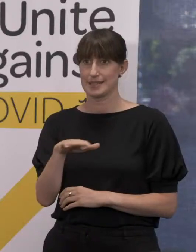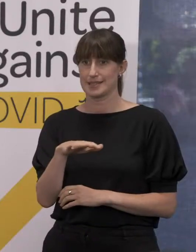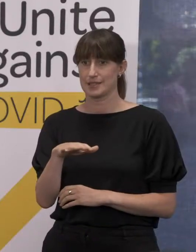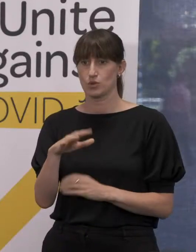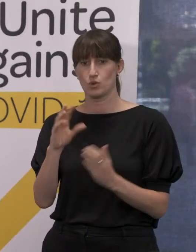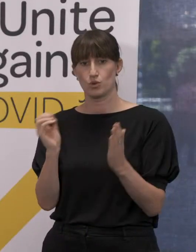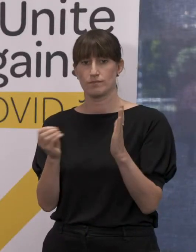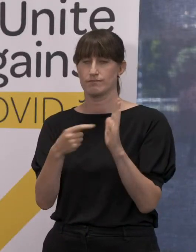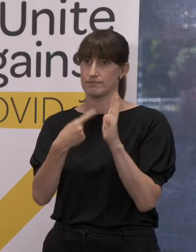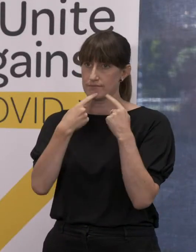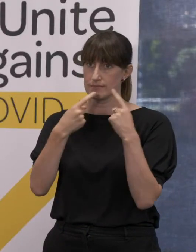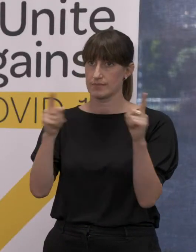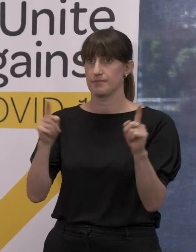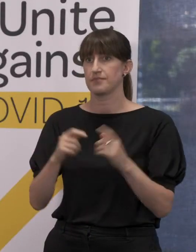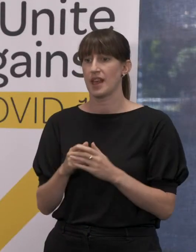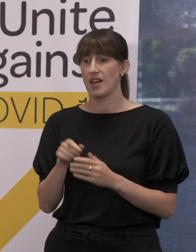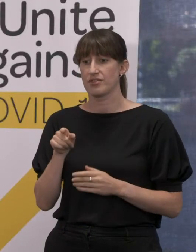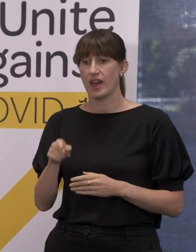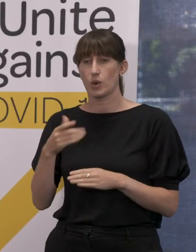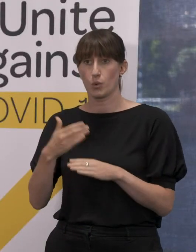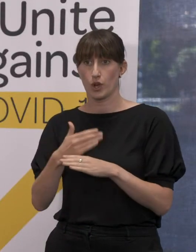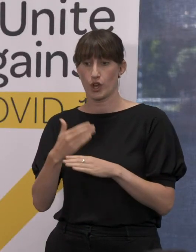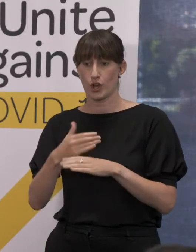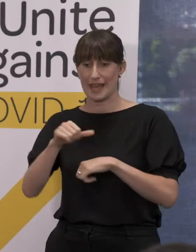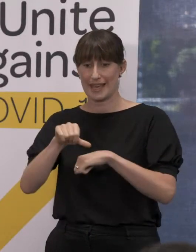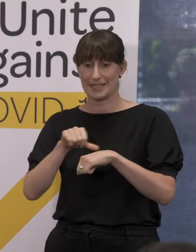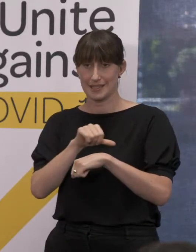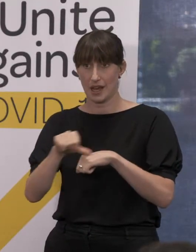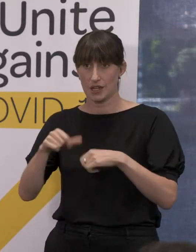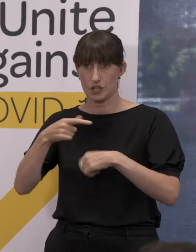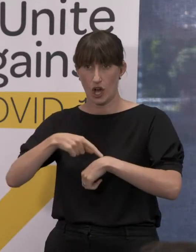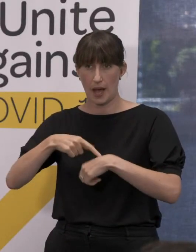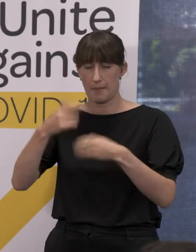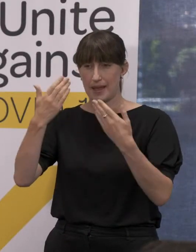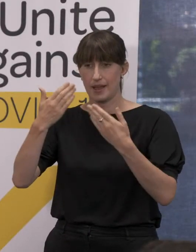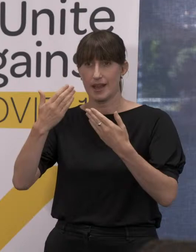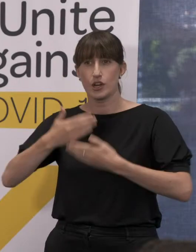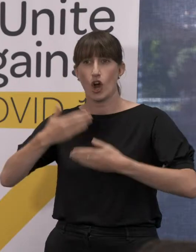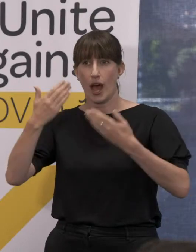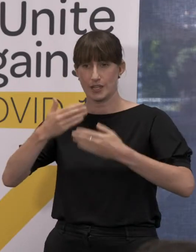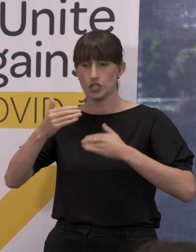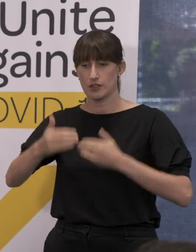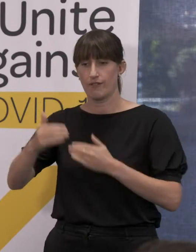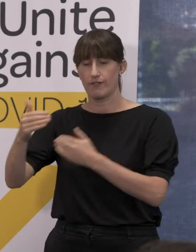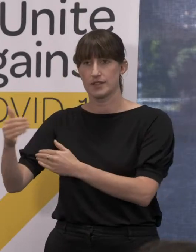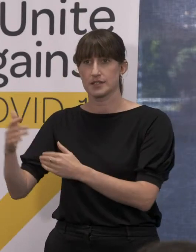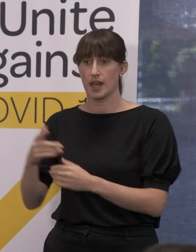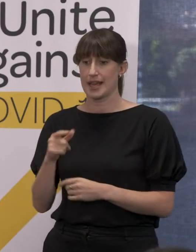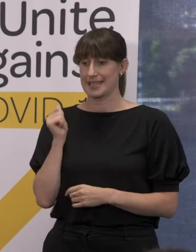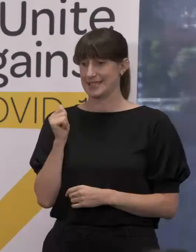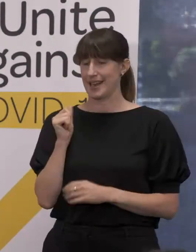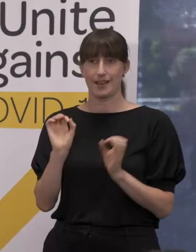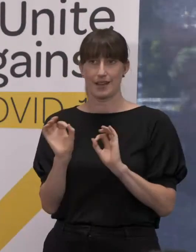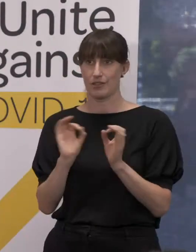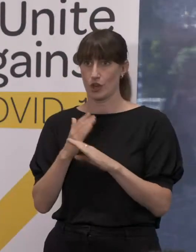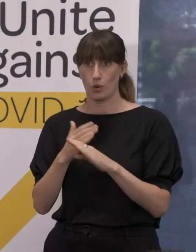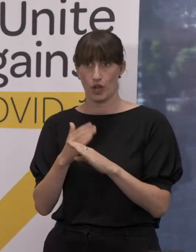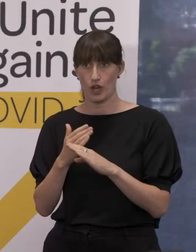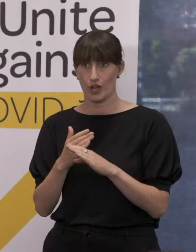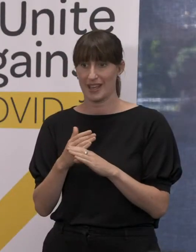Easter and appears to have worked night shifts over the Easter period and was not at work yesterday and did not visit anyone